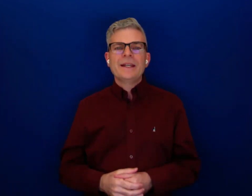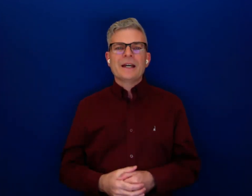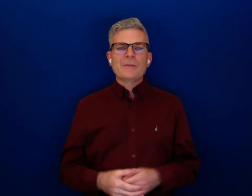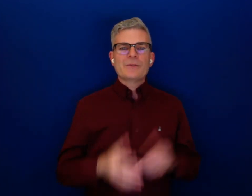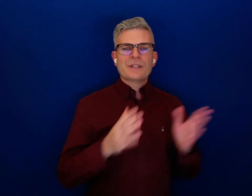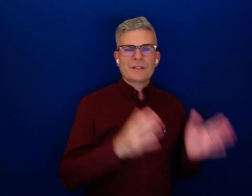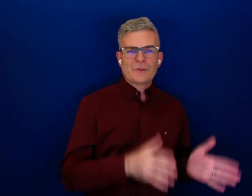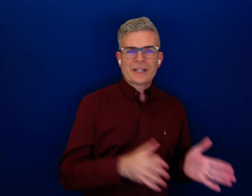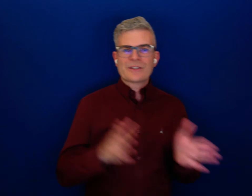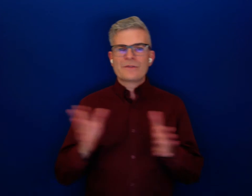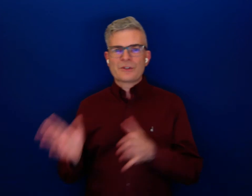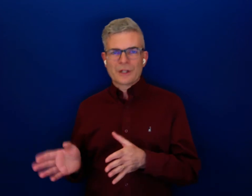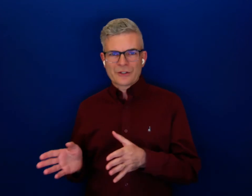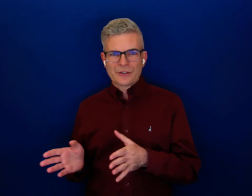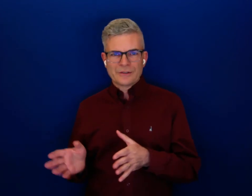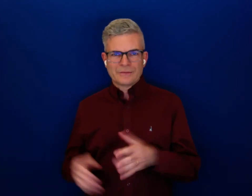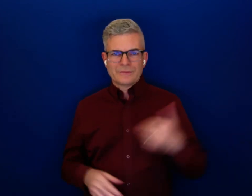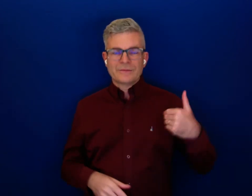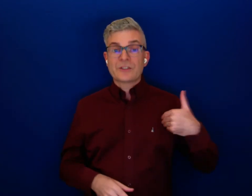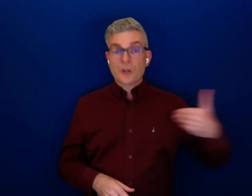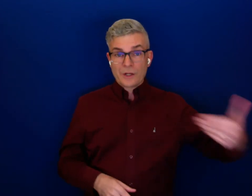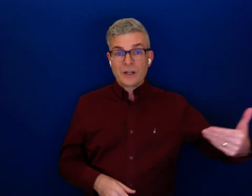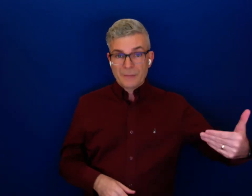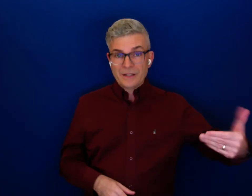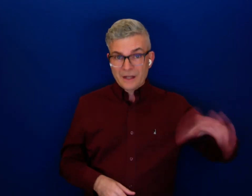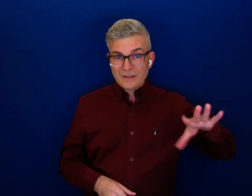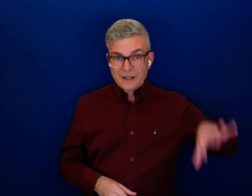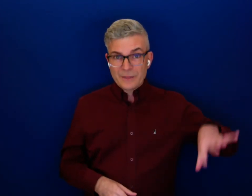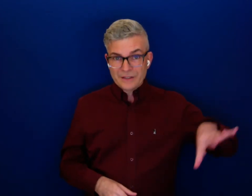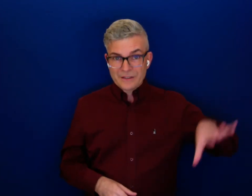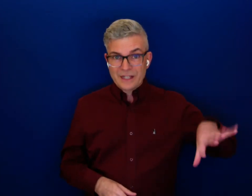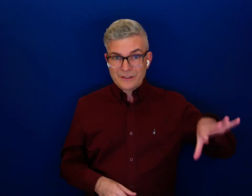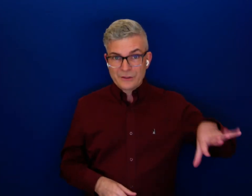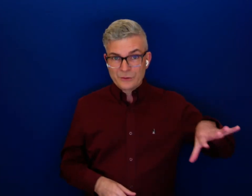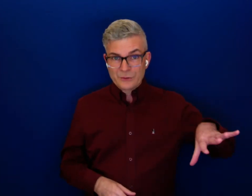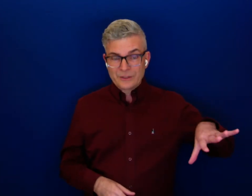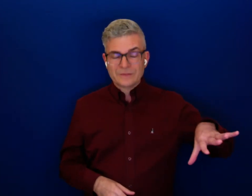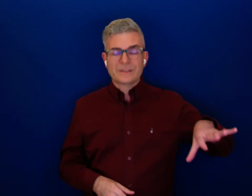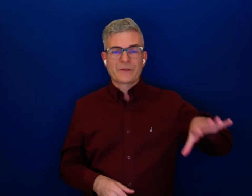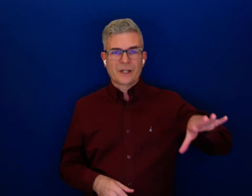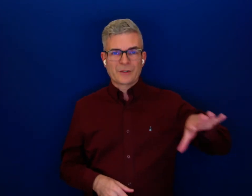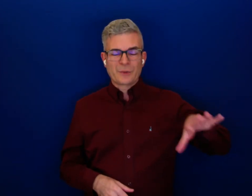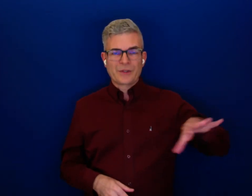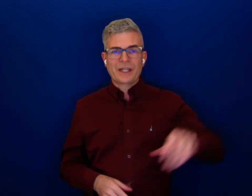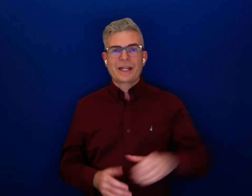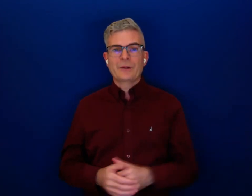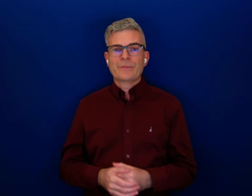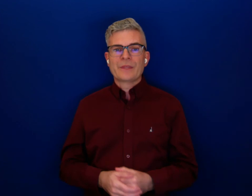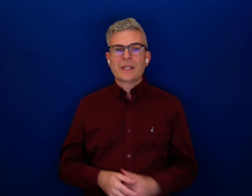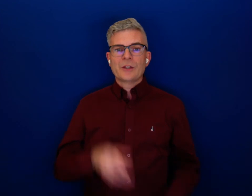I'm using contrastive structure, starting on my non-dominant side as usual. I forgot to point that out.